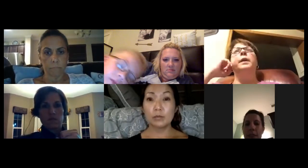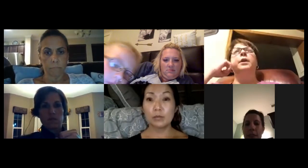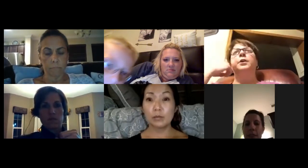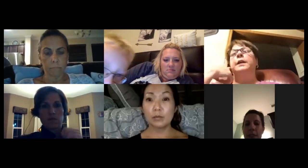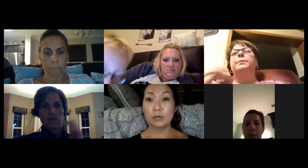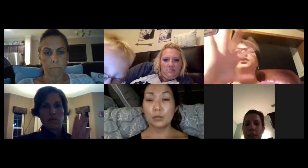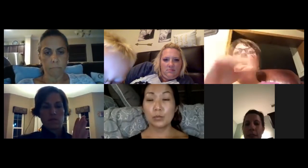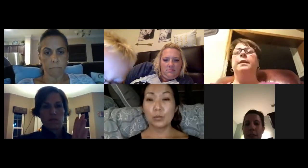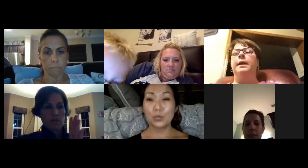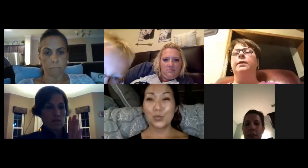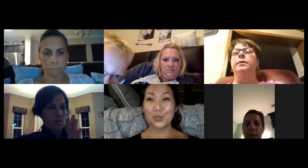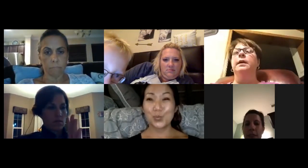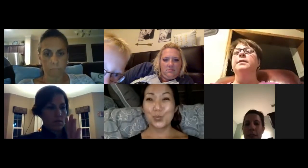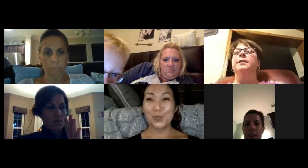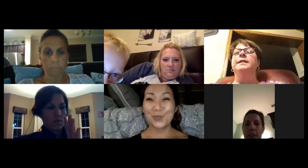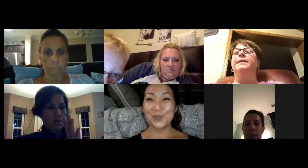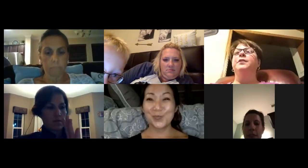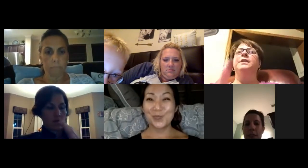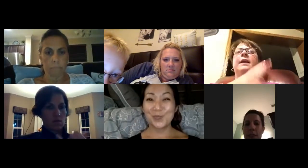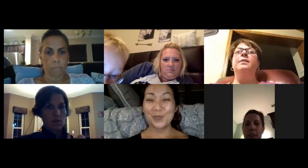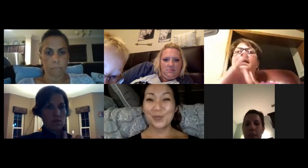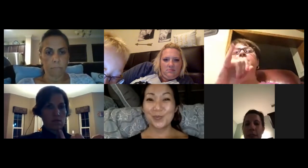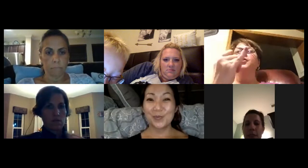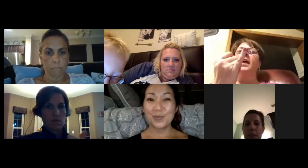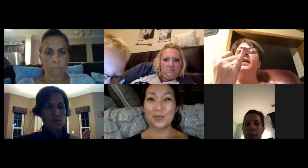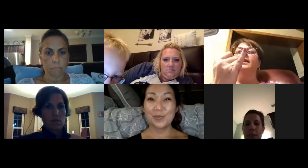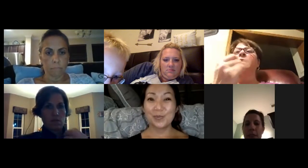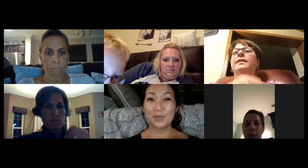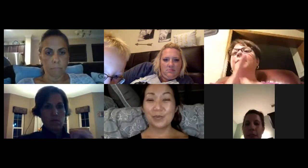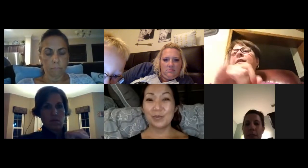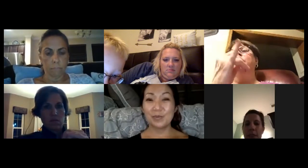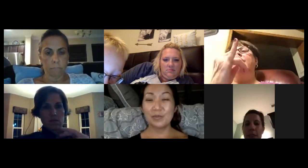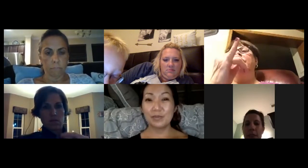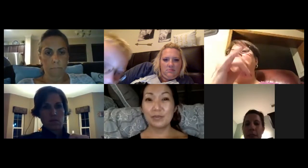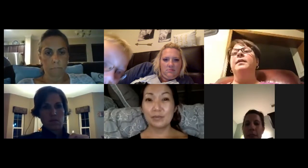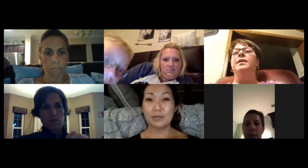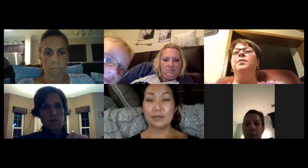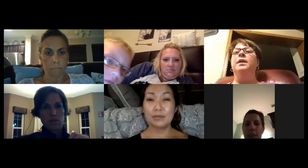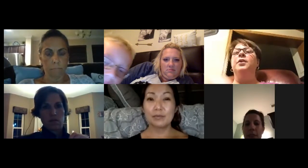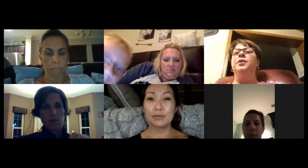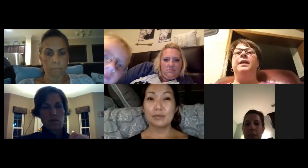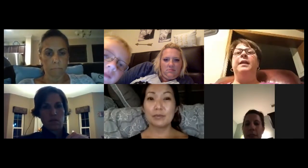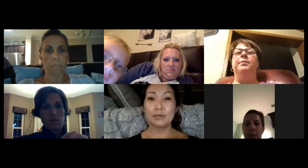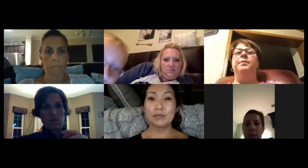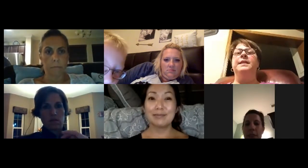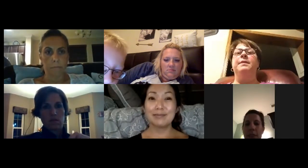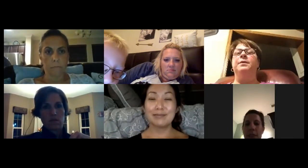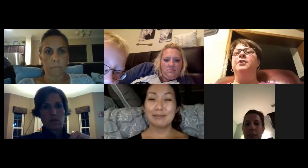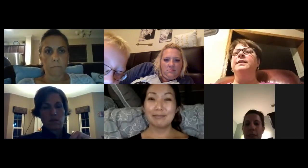your name. Just spell it out. I was going to say, if you just say, oh, my name's Jen with a J, but they'll want to know your name. Same thing with